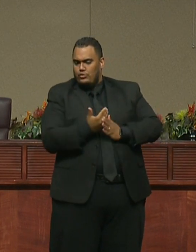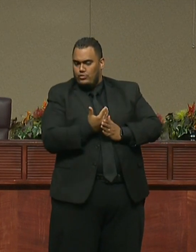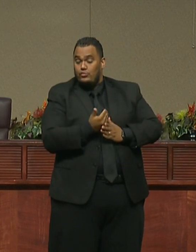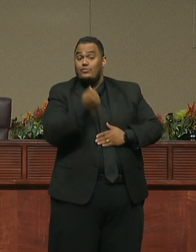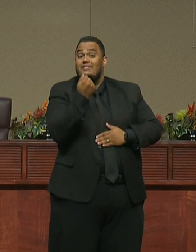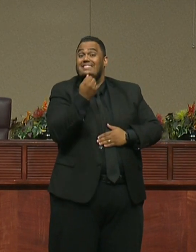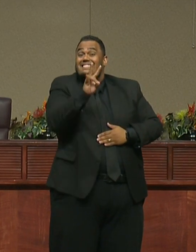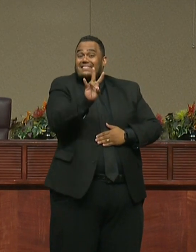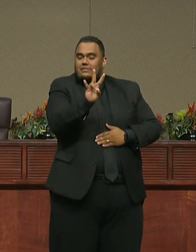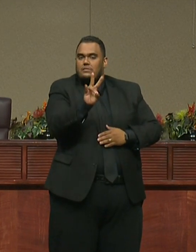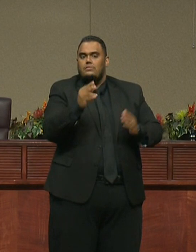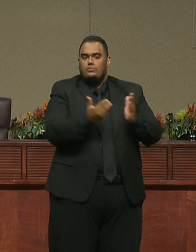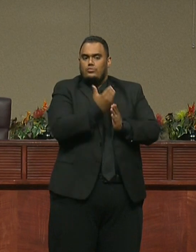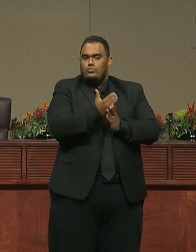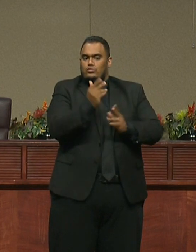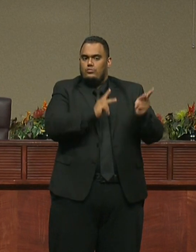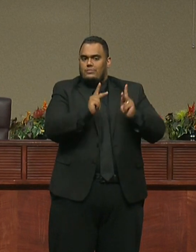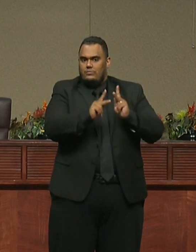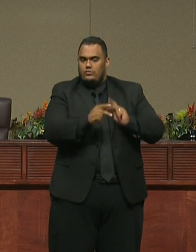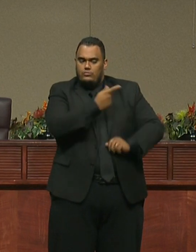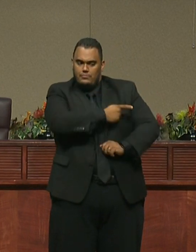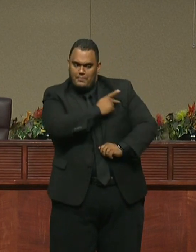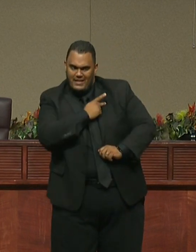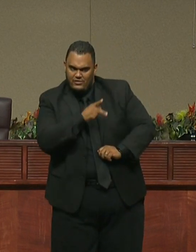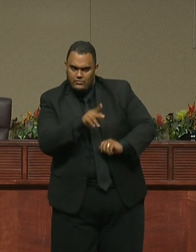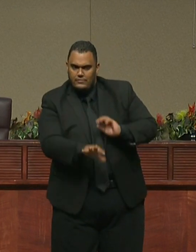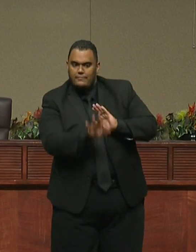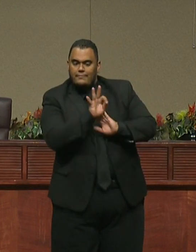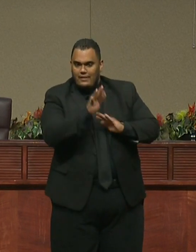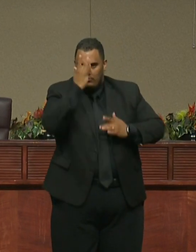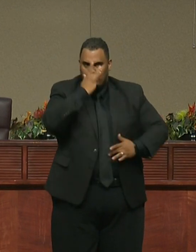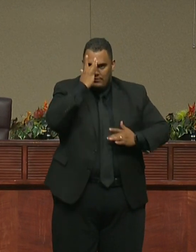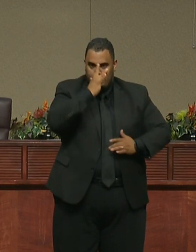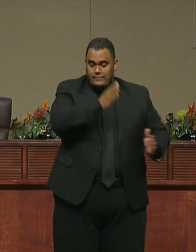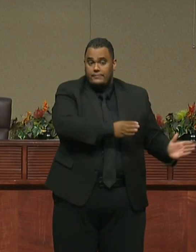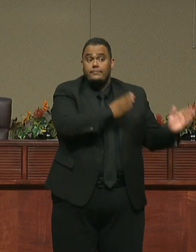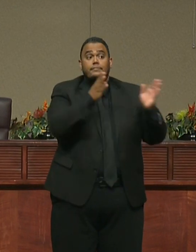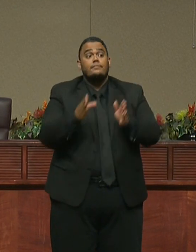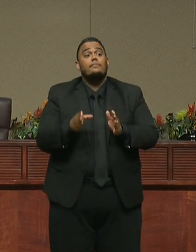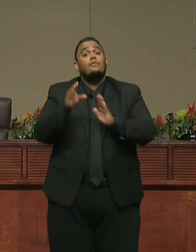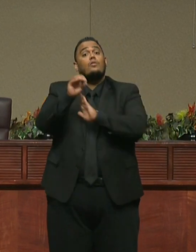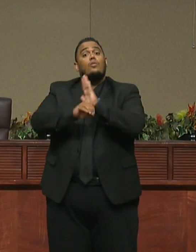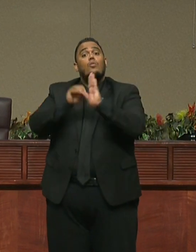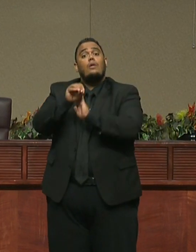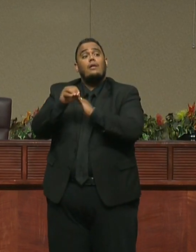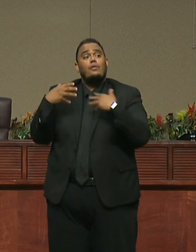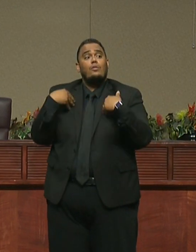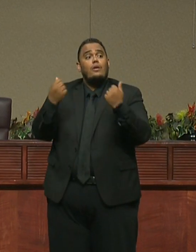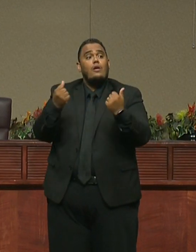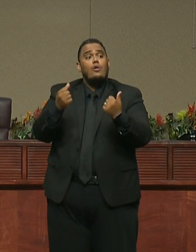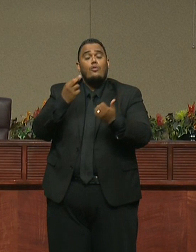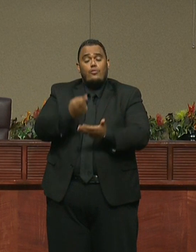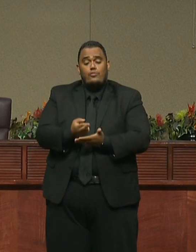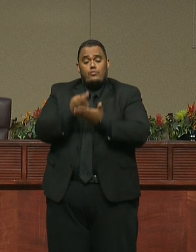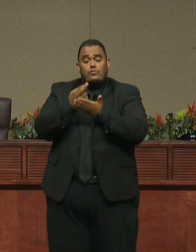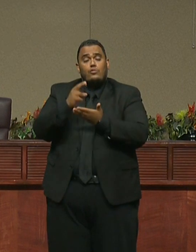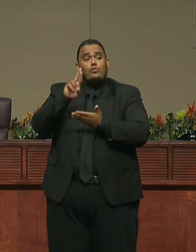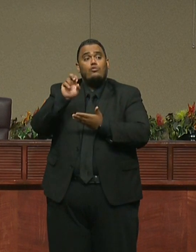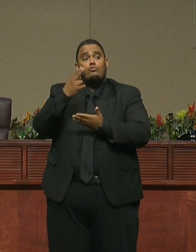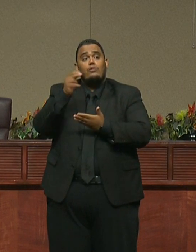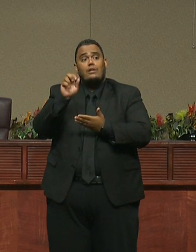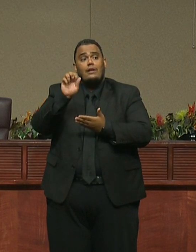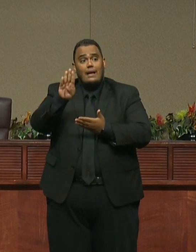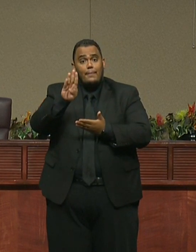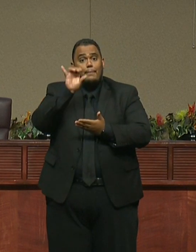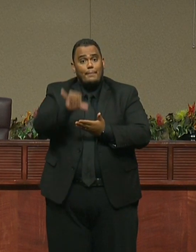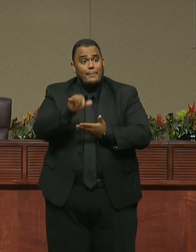new positive residents. Orlando Health and Rehab, And this is a facility that we have to be mindful